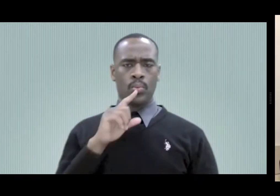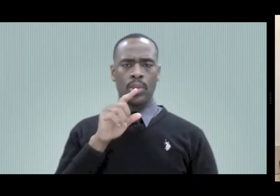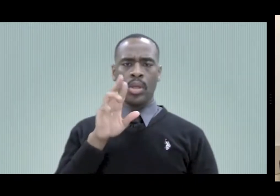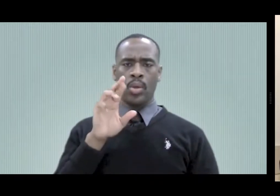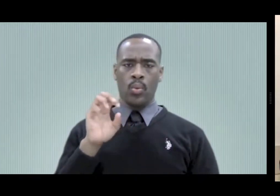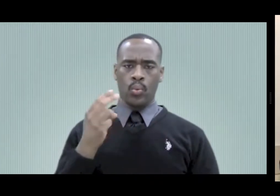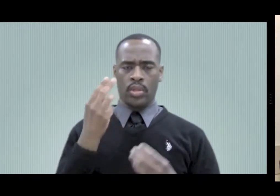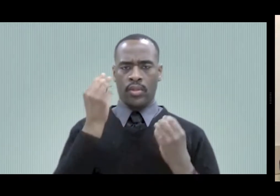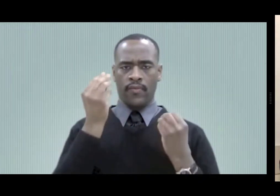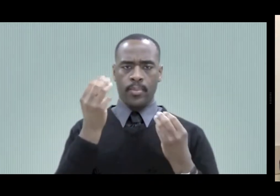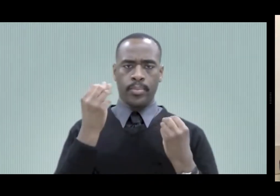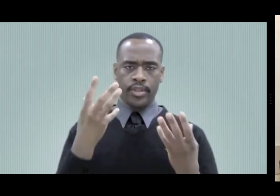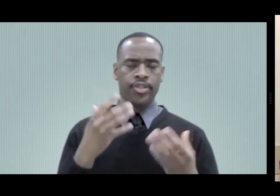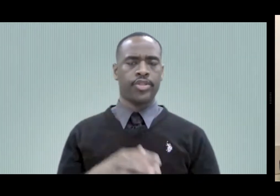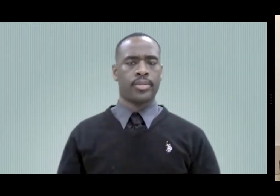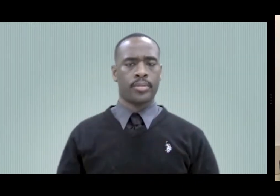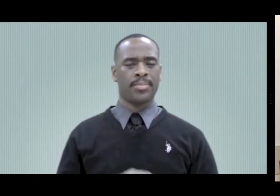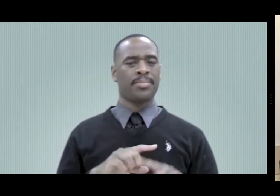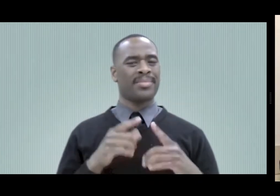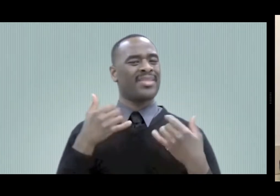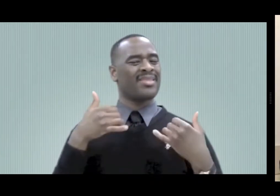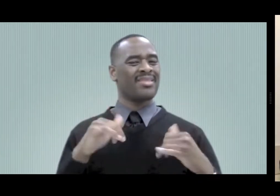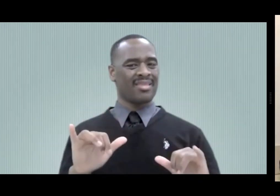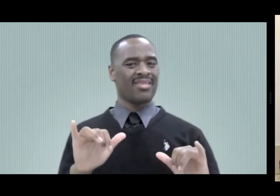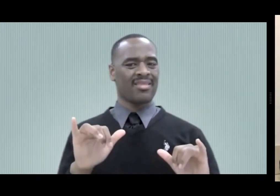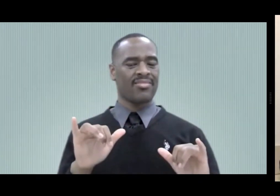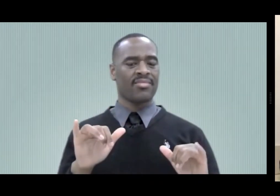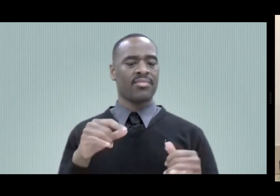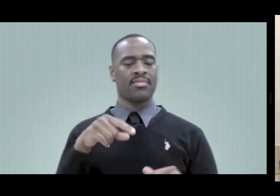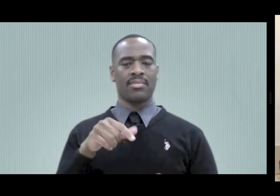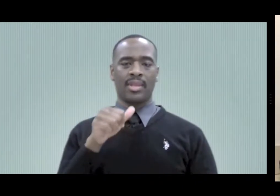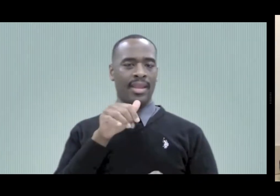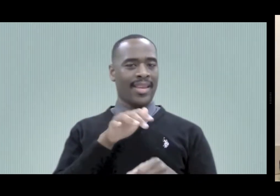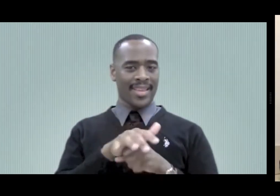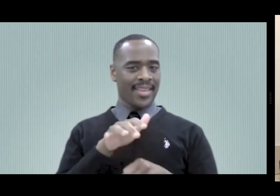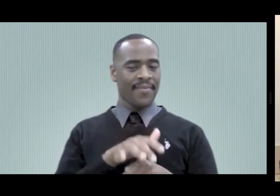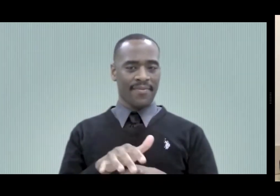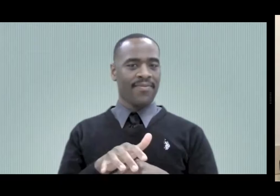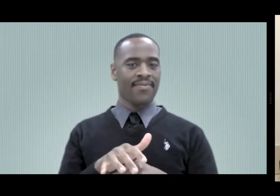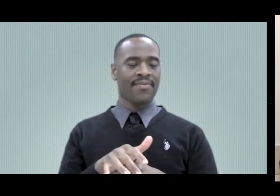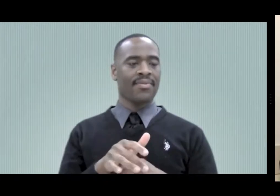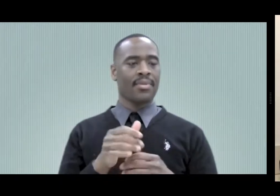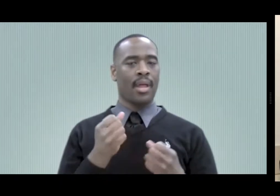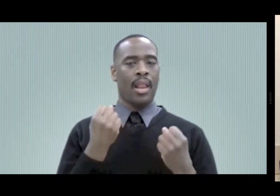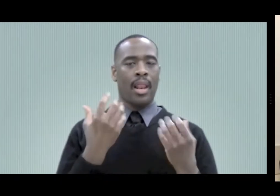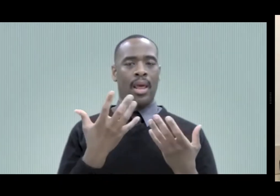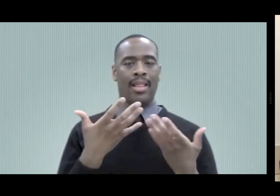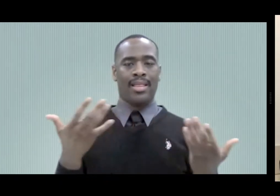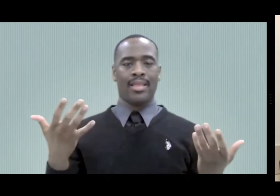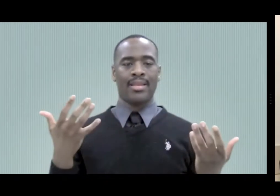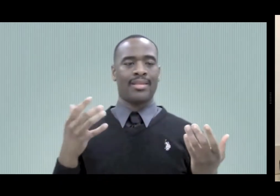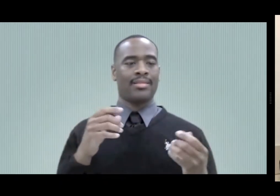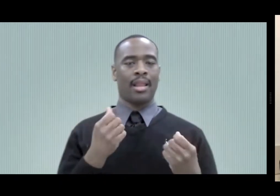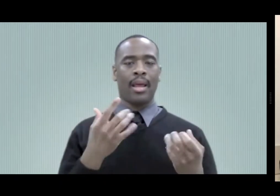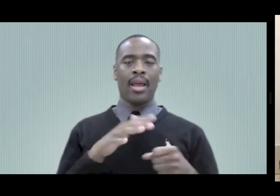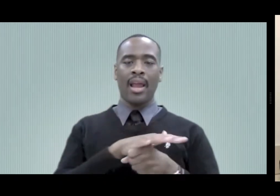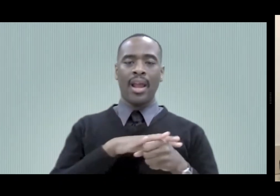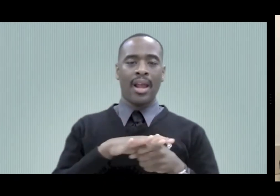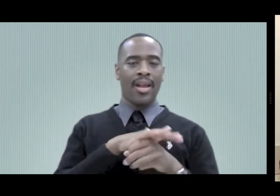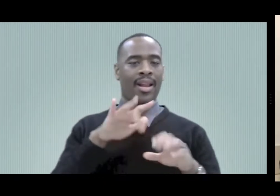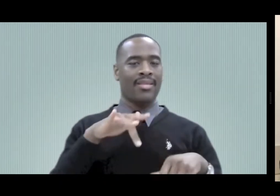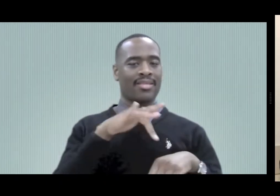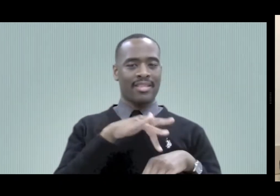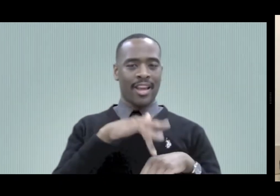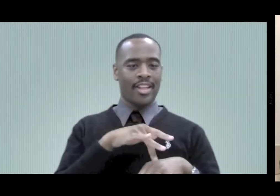Now, in our research, we found so many different ways to identify Black